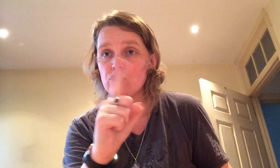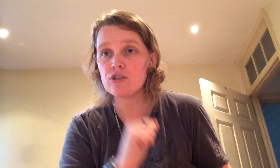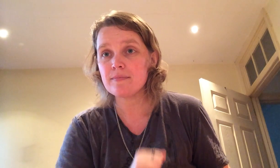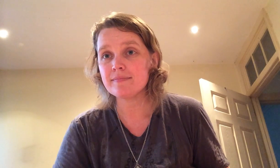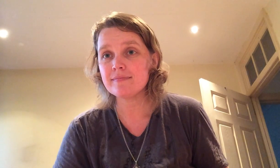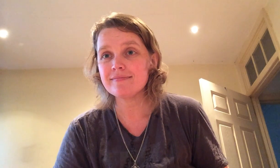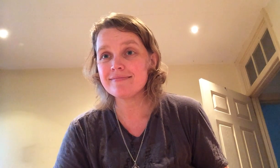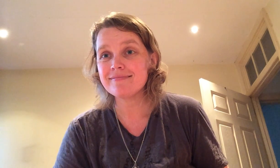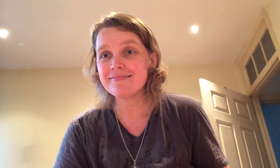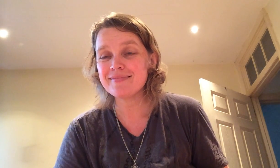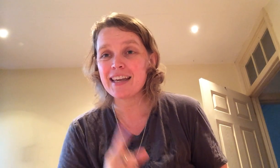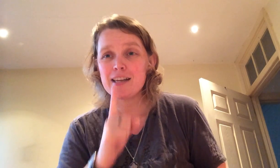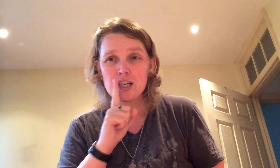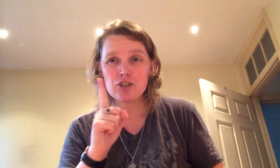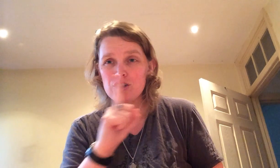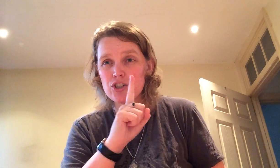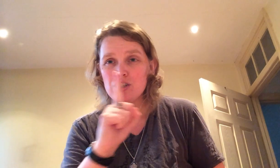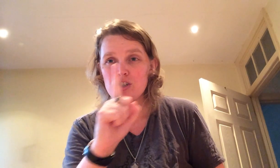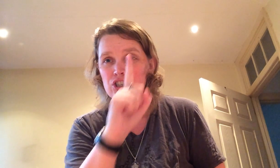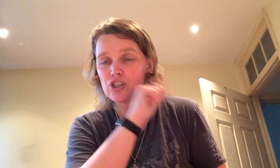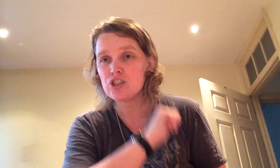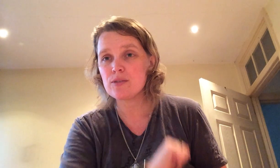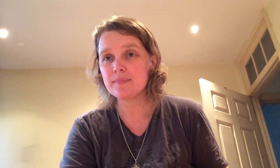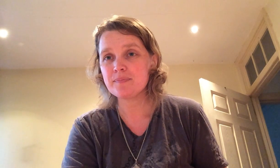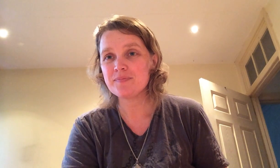sh. Okay, sh.